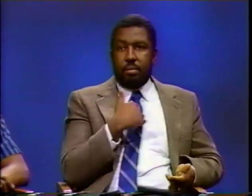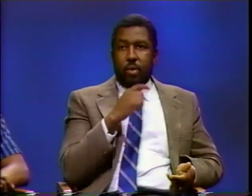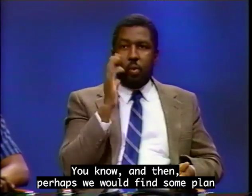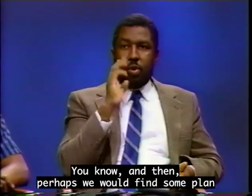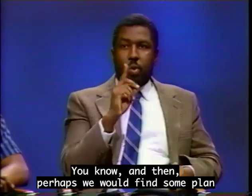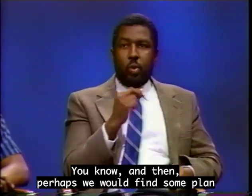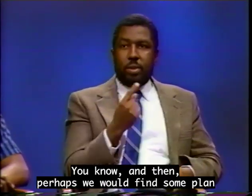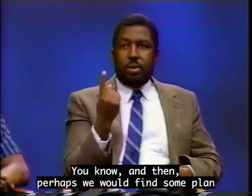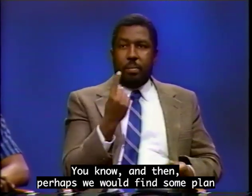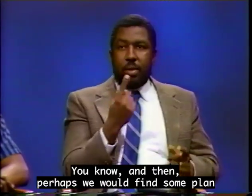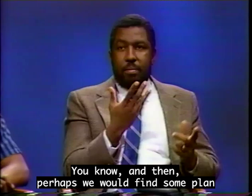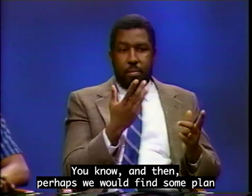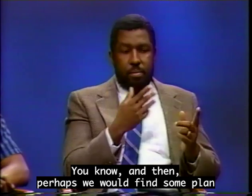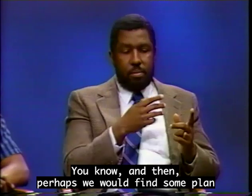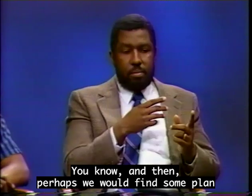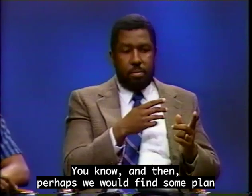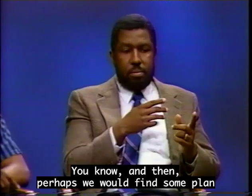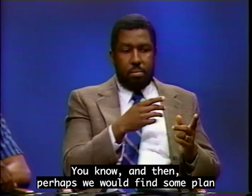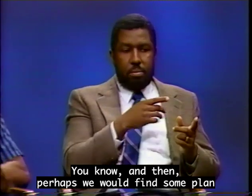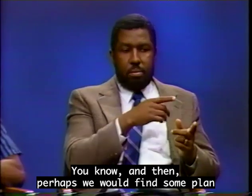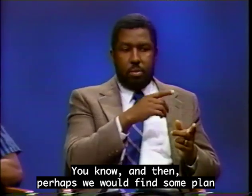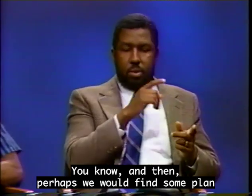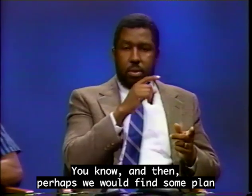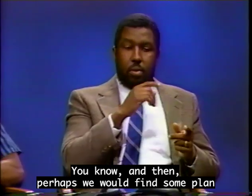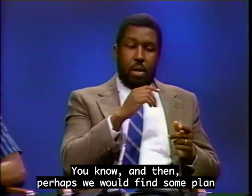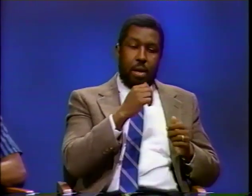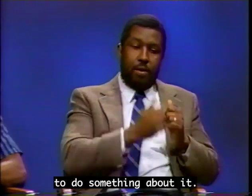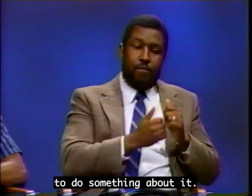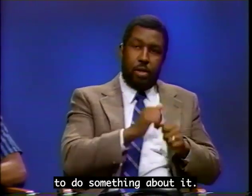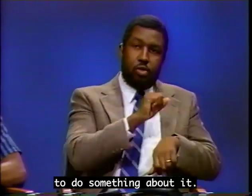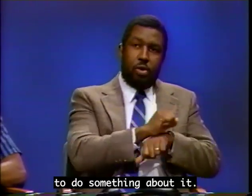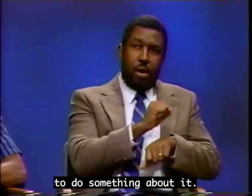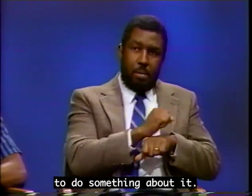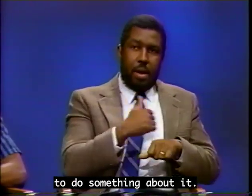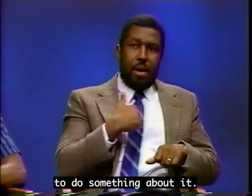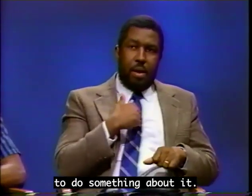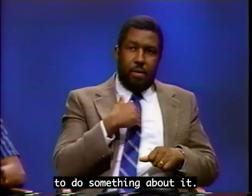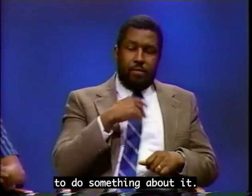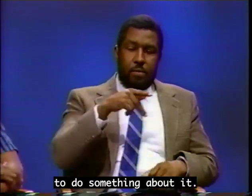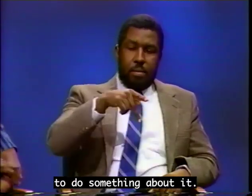You know, and then perhaps we would find some plan to do something about it.